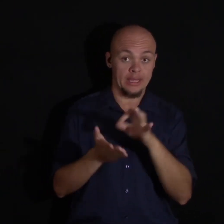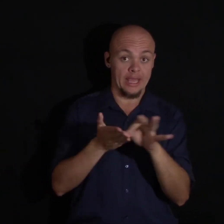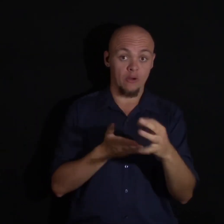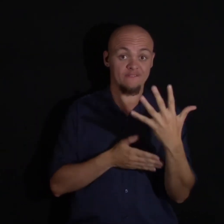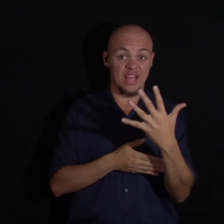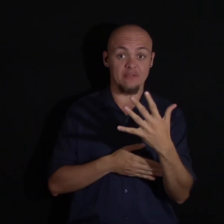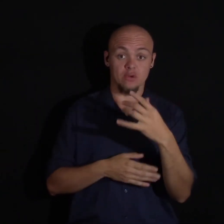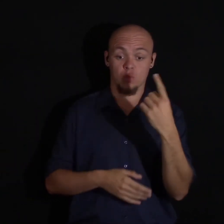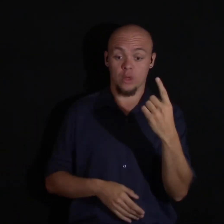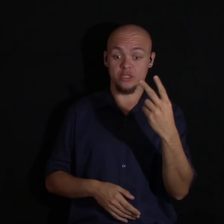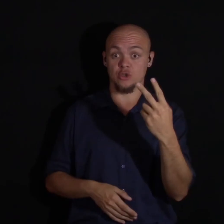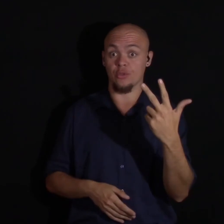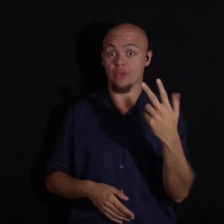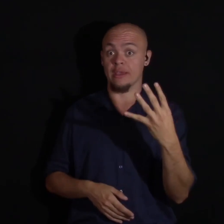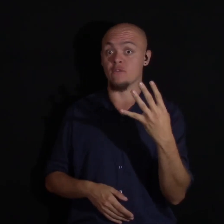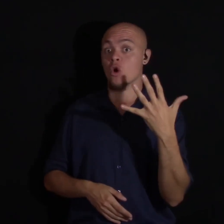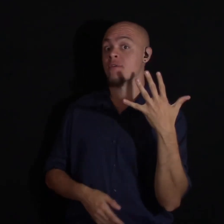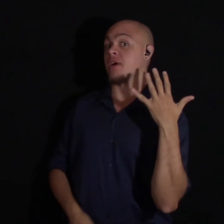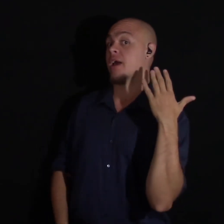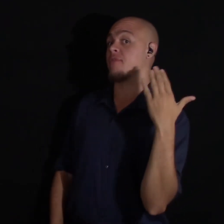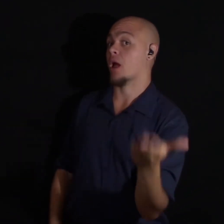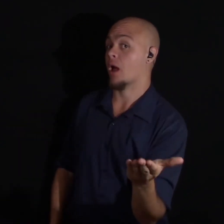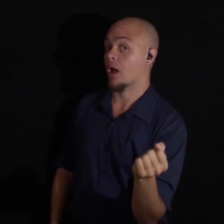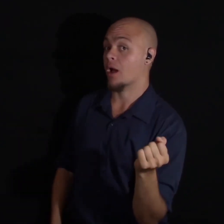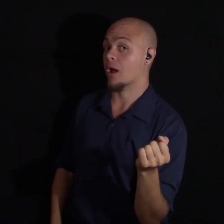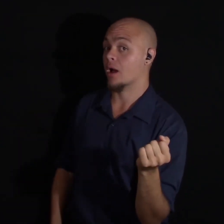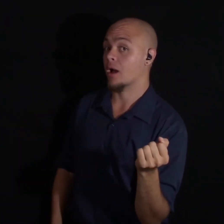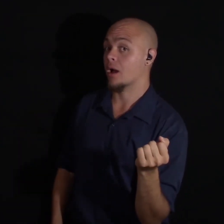5, 1, 2, 3, 4, 5.